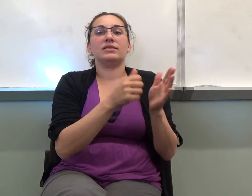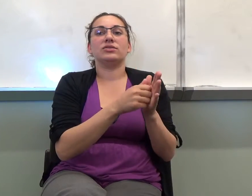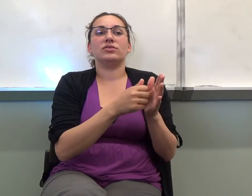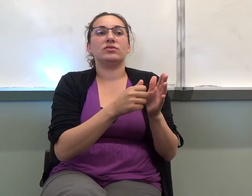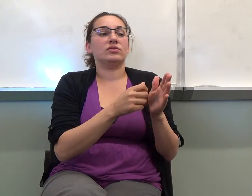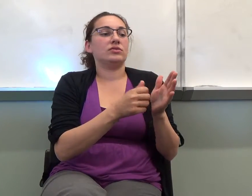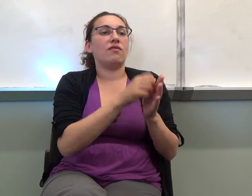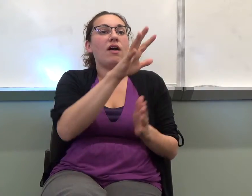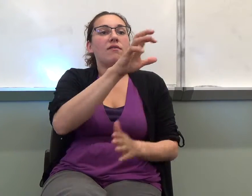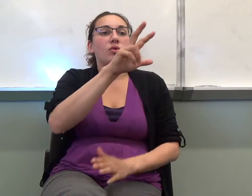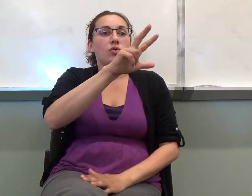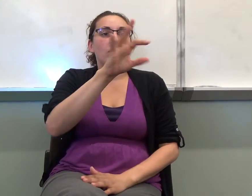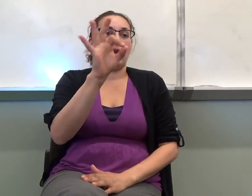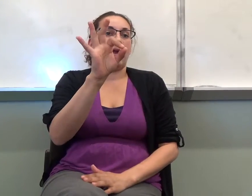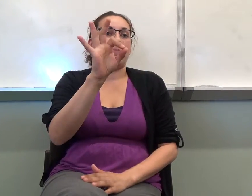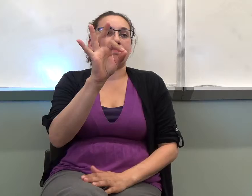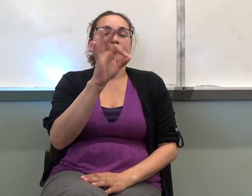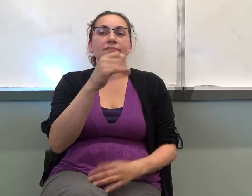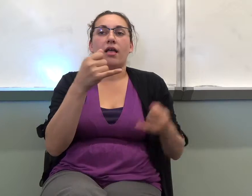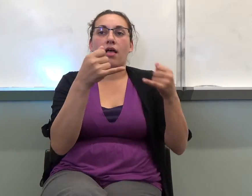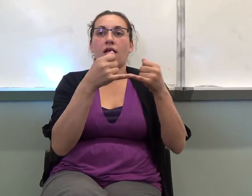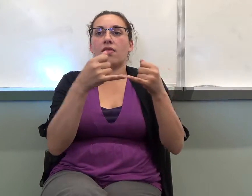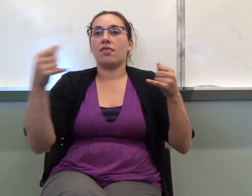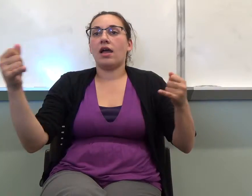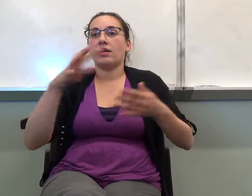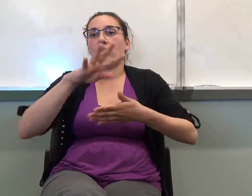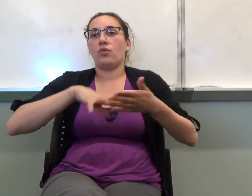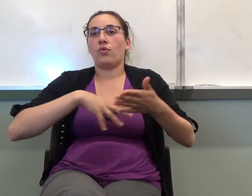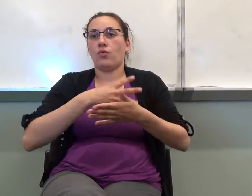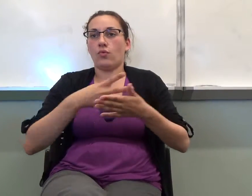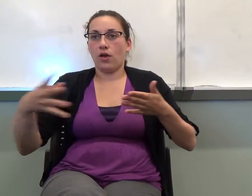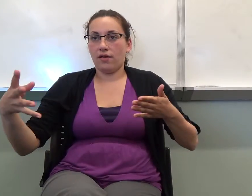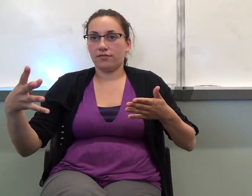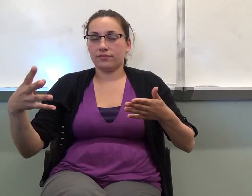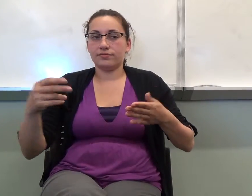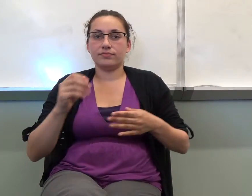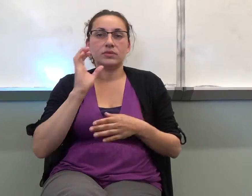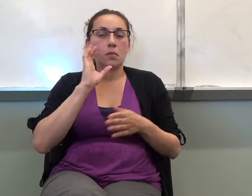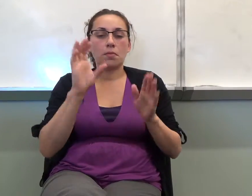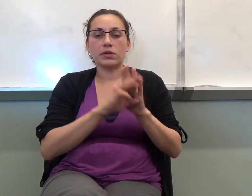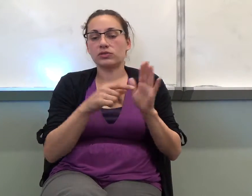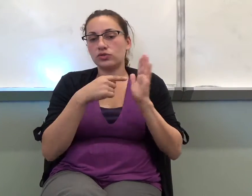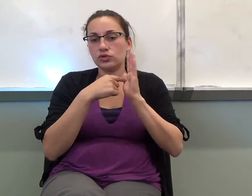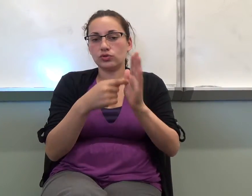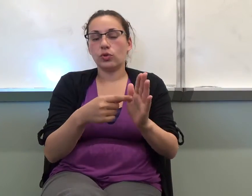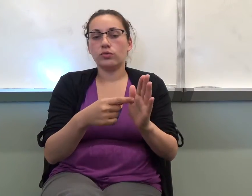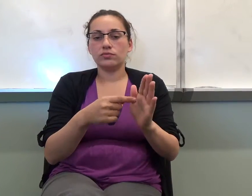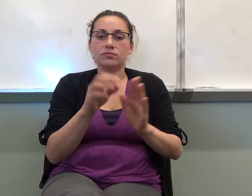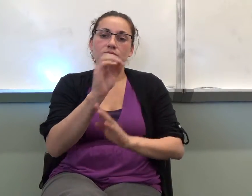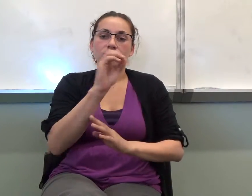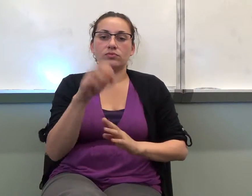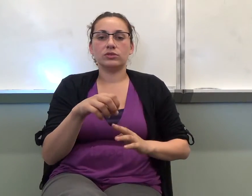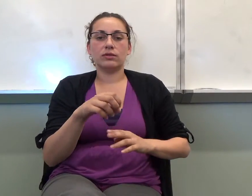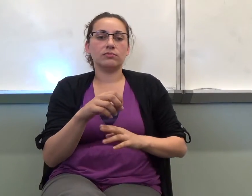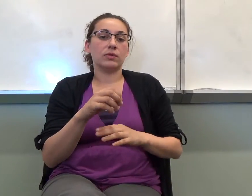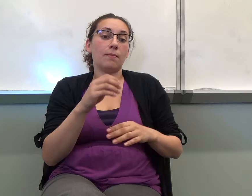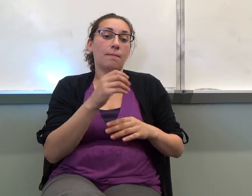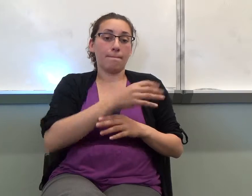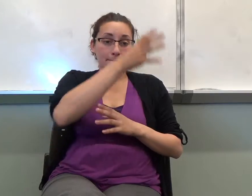to you. It represents the trend depicted by the percent of men and women 65 years old